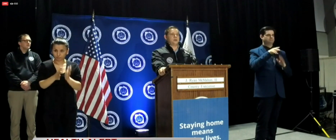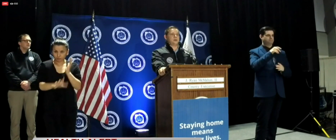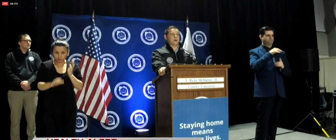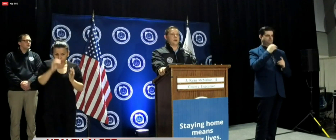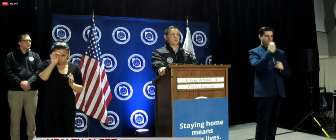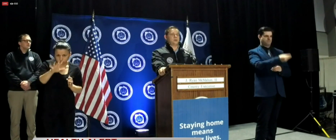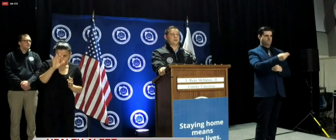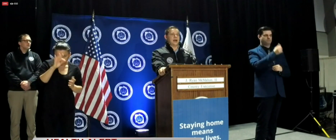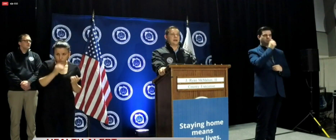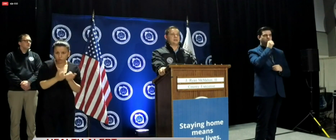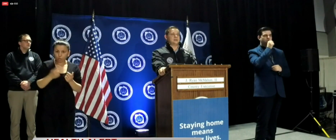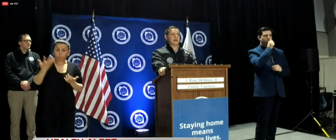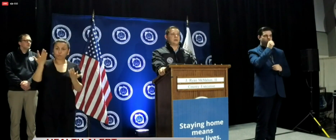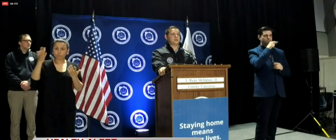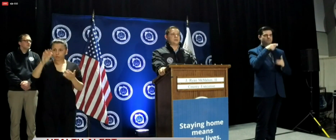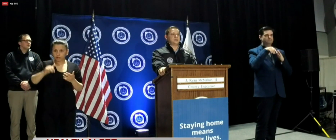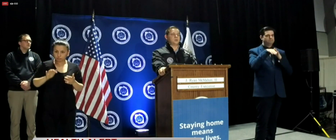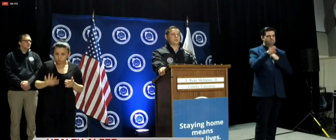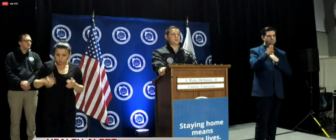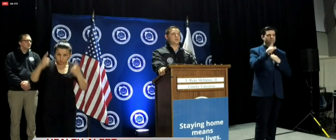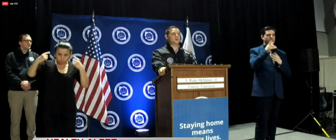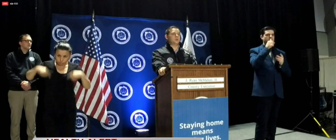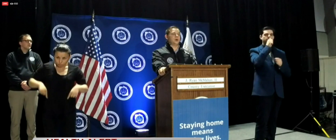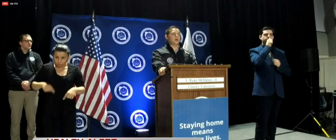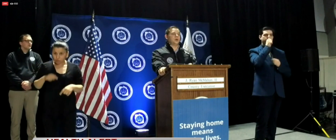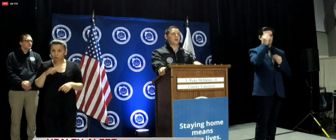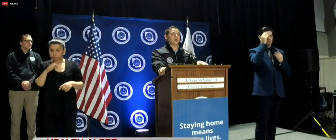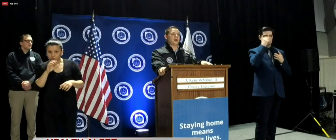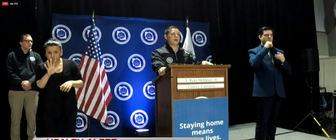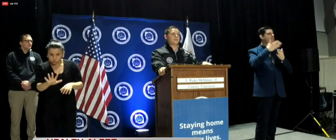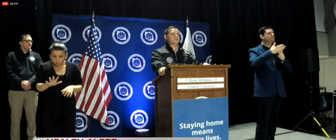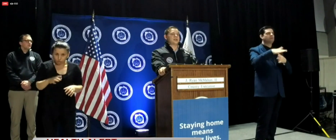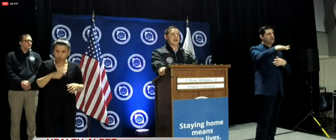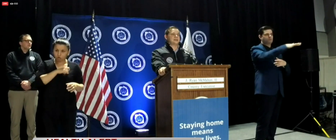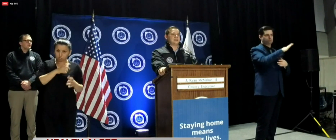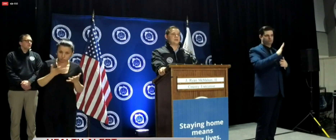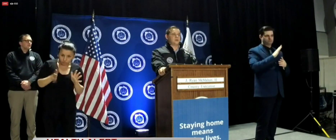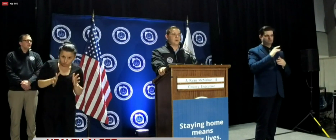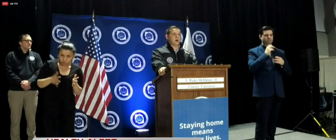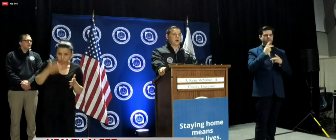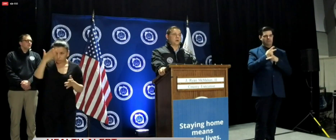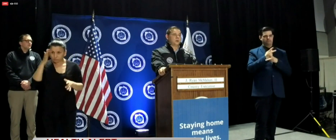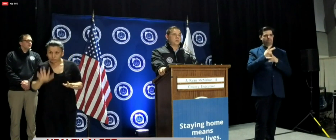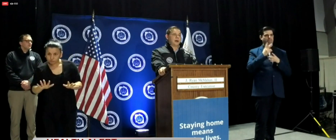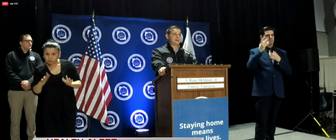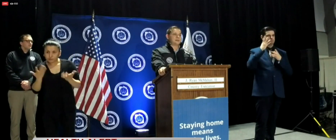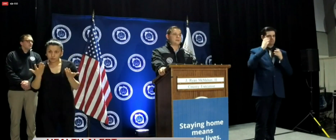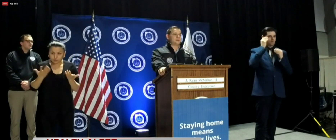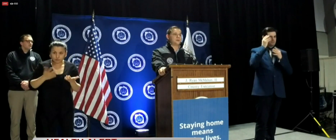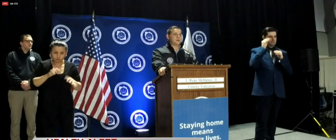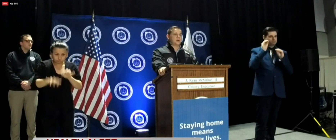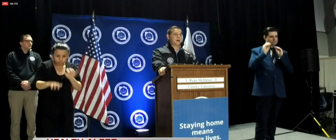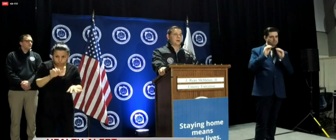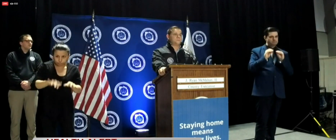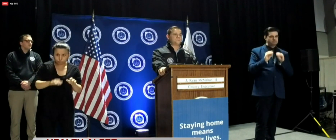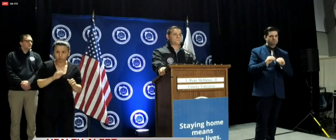point with the guidance allows us to release you, we will. I'm just asking for our